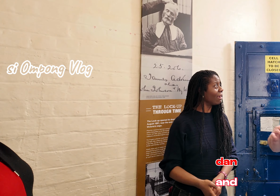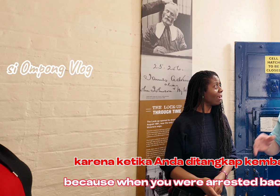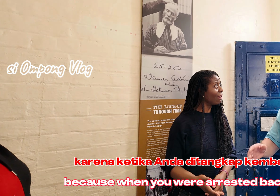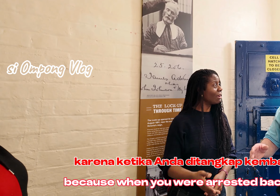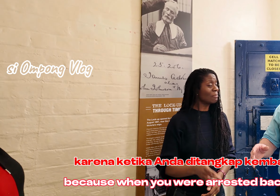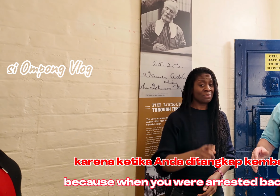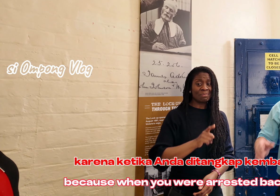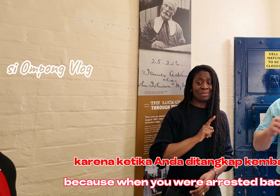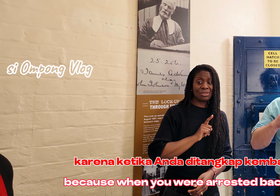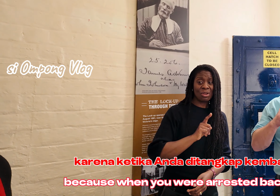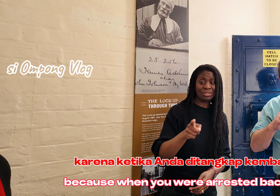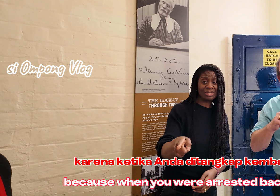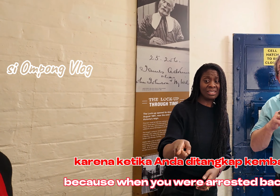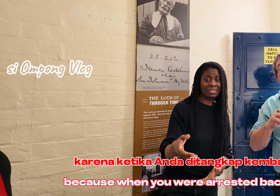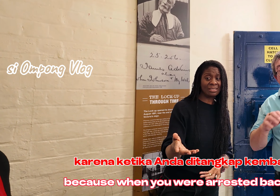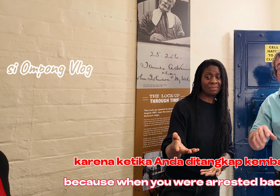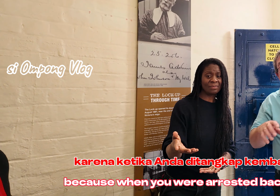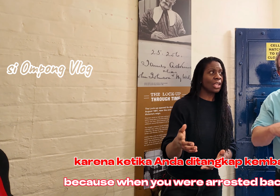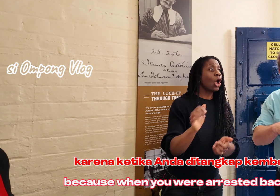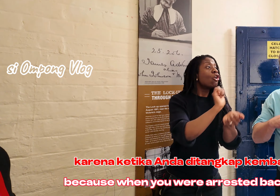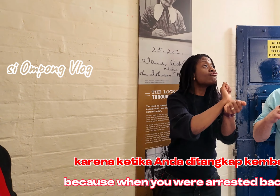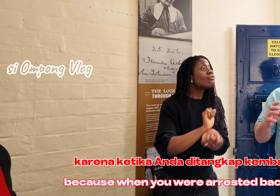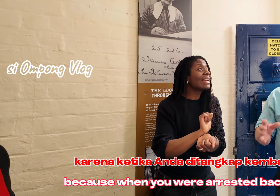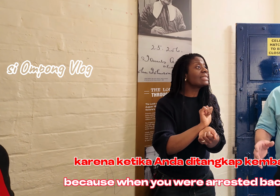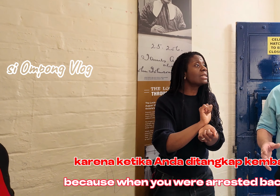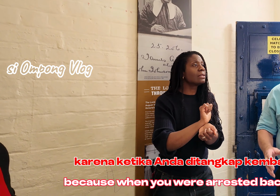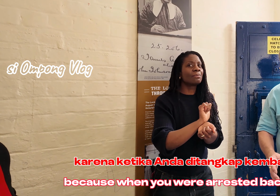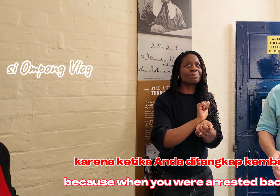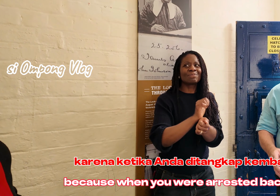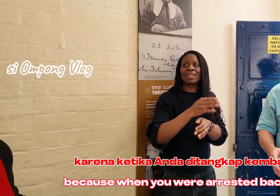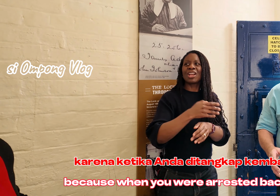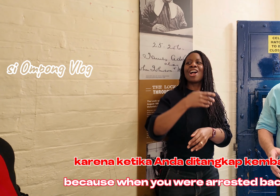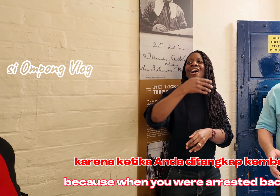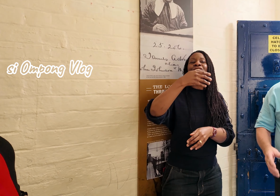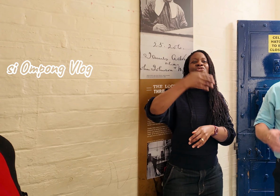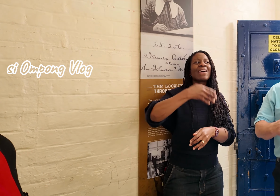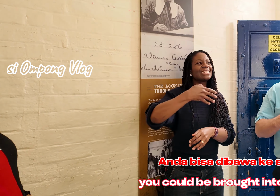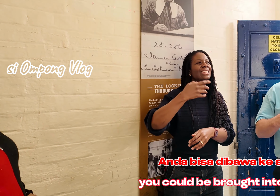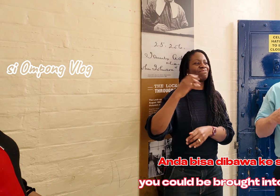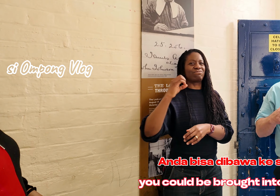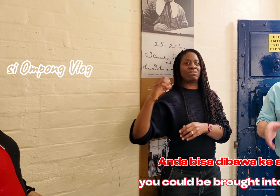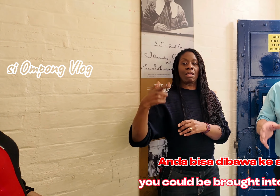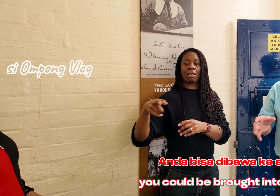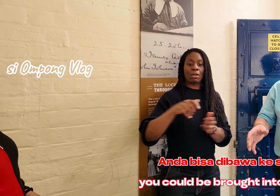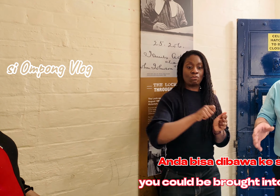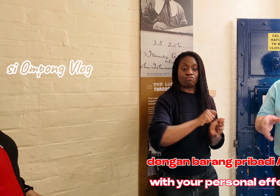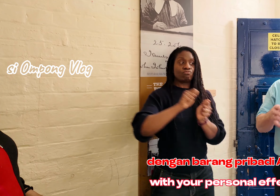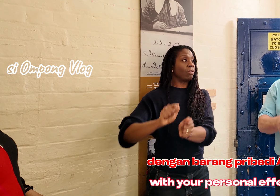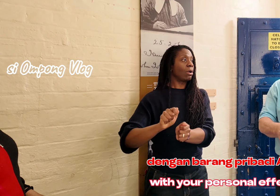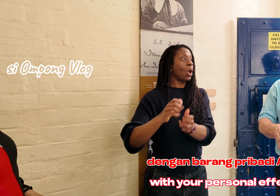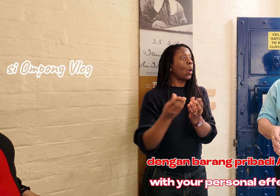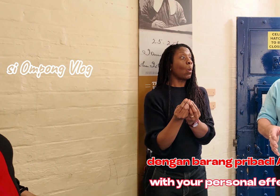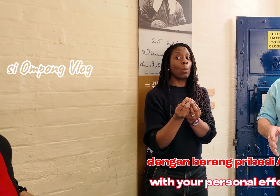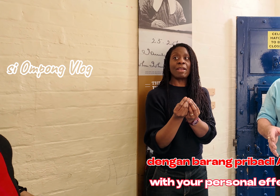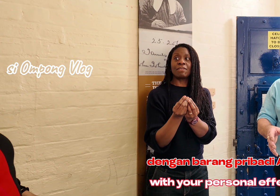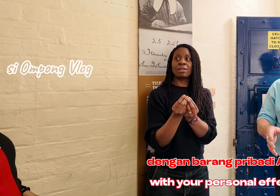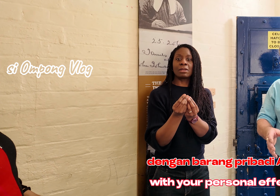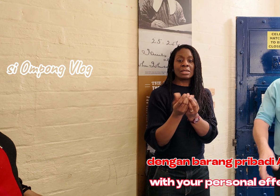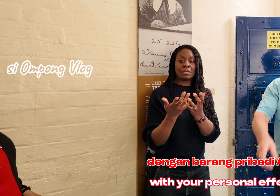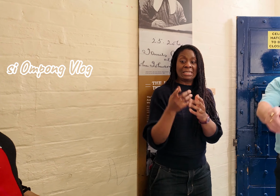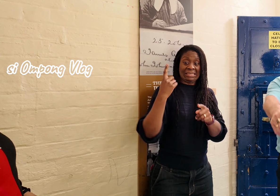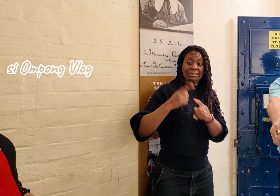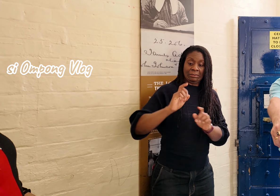And because when you were arrested back in the early 1900s, you could be brought into here with your personal